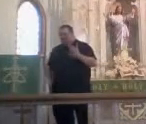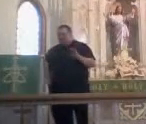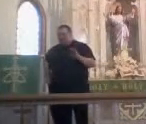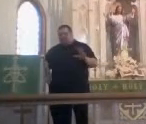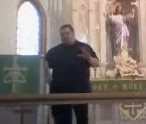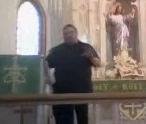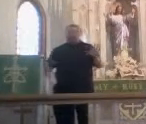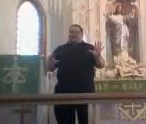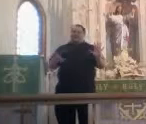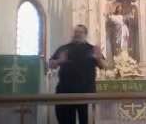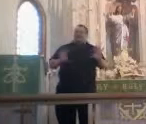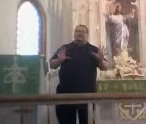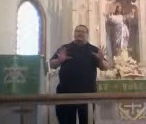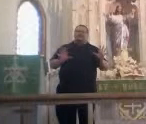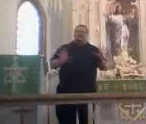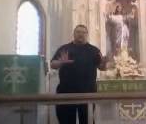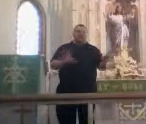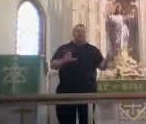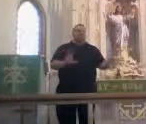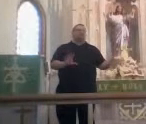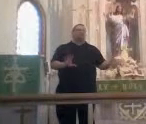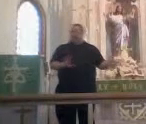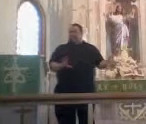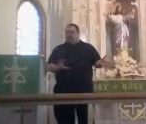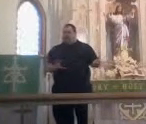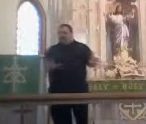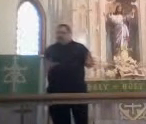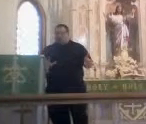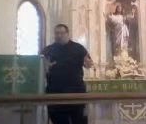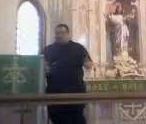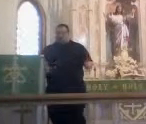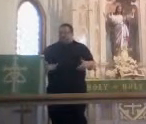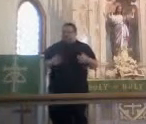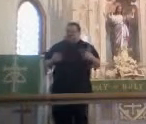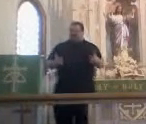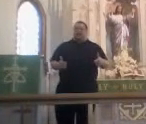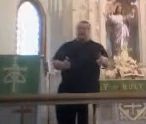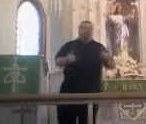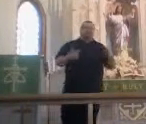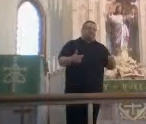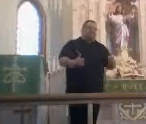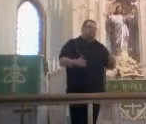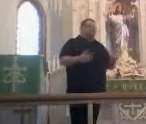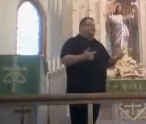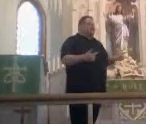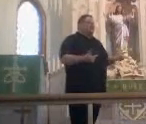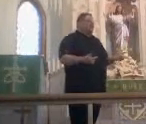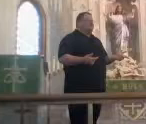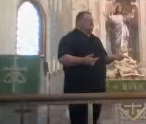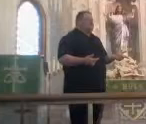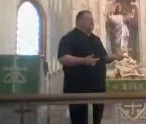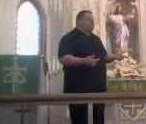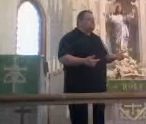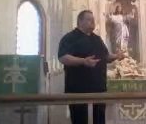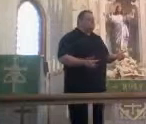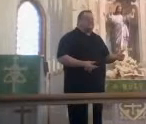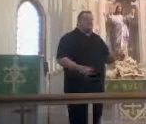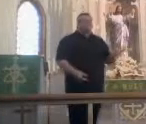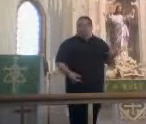mind. We cannot make any clear decisions when we're filled with anxiety and fear and sadness. And the same was